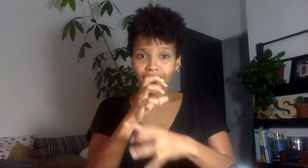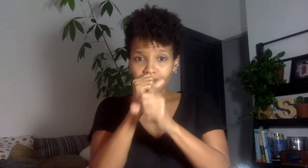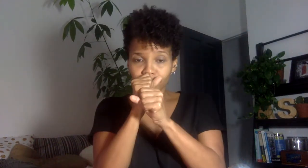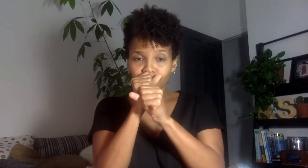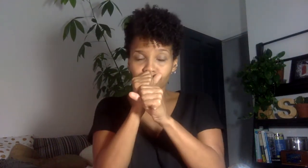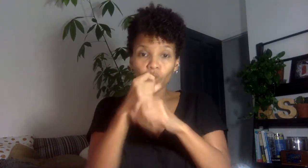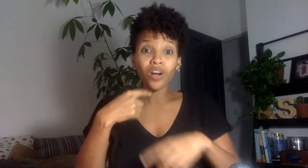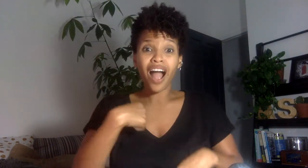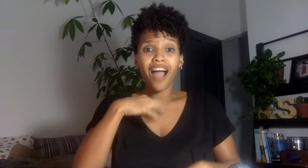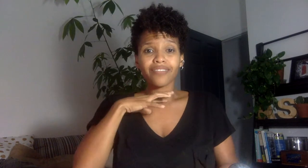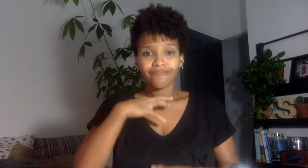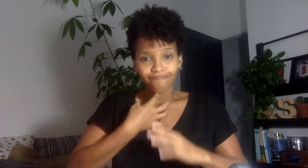or